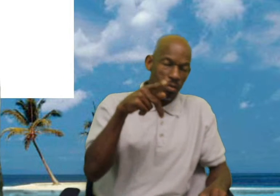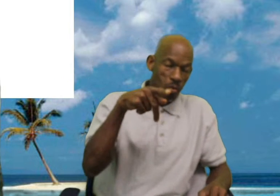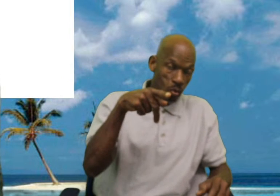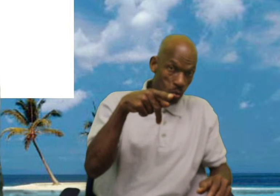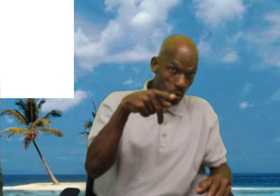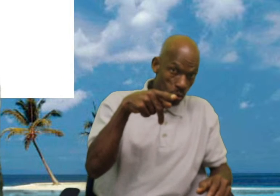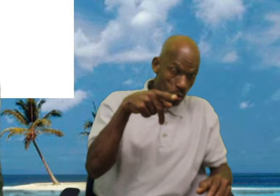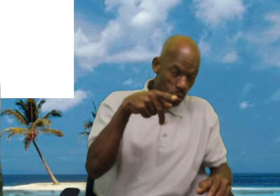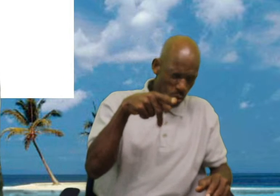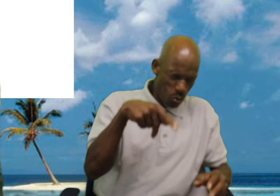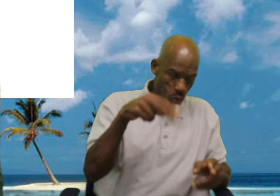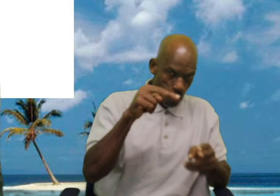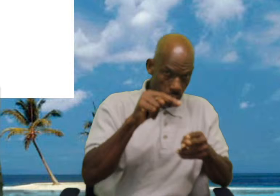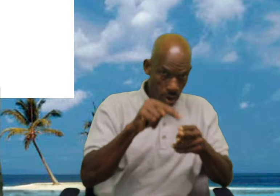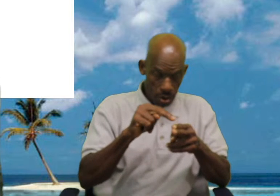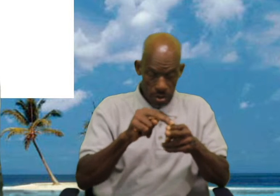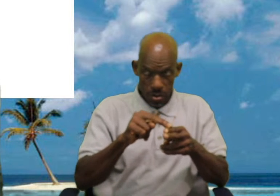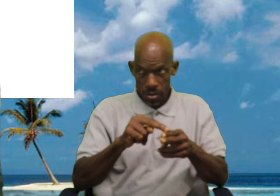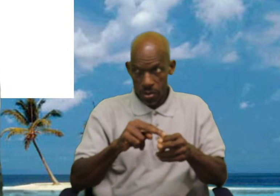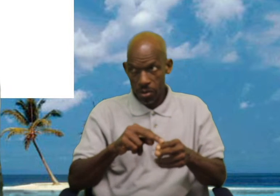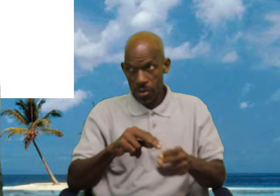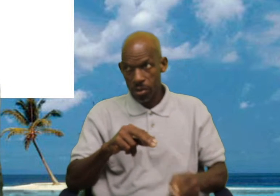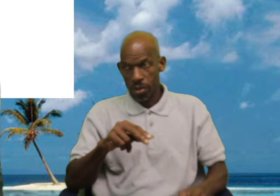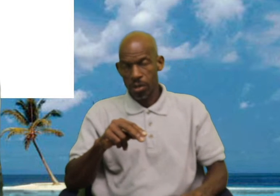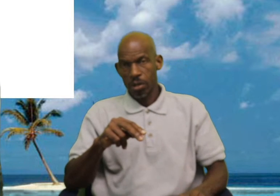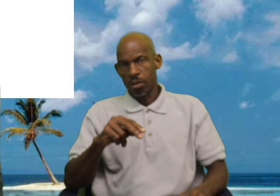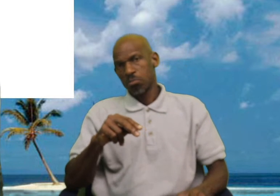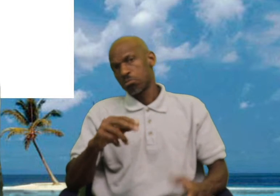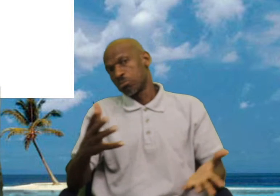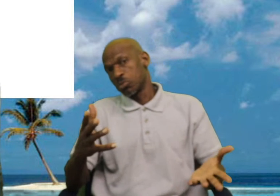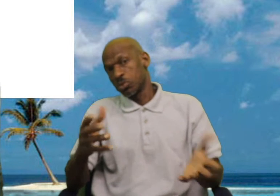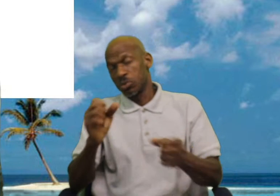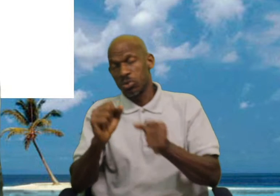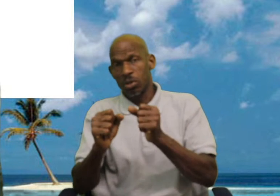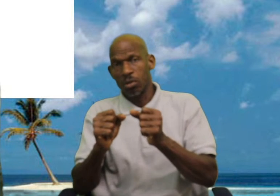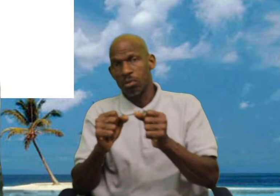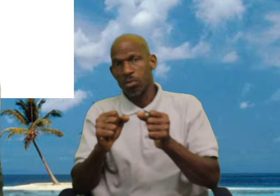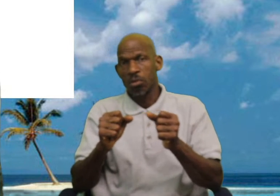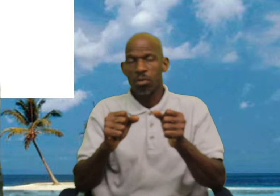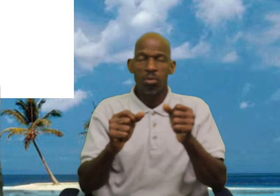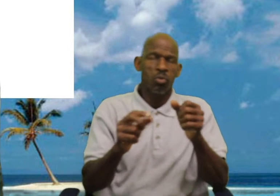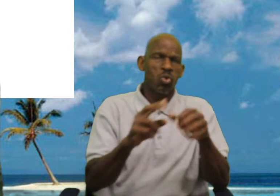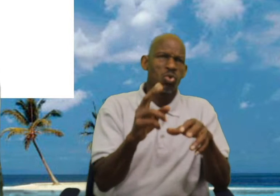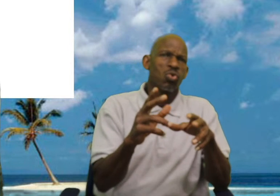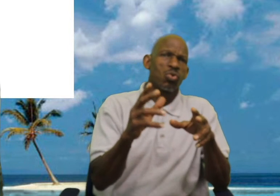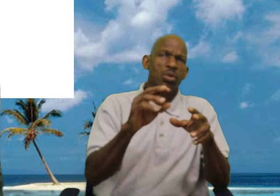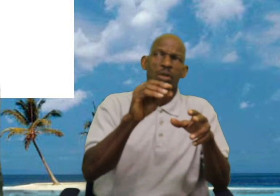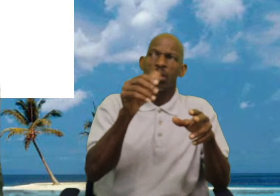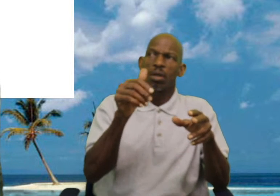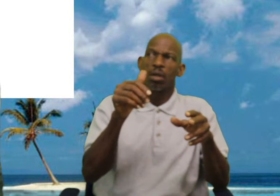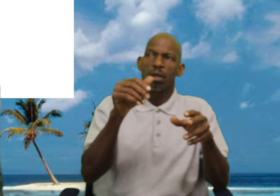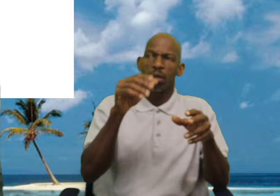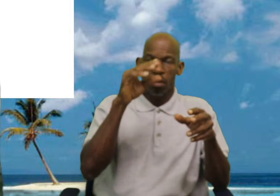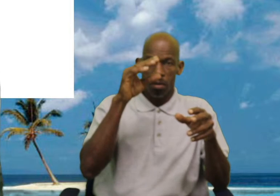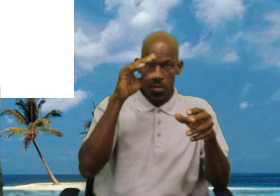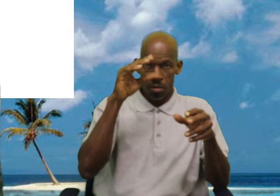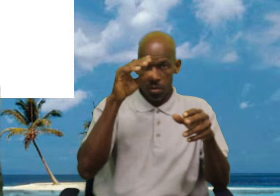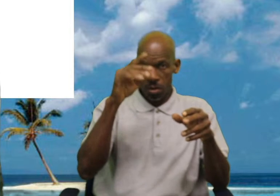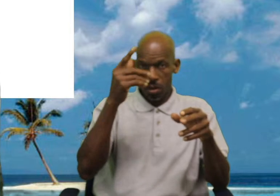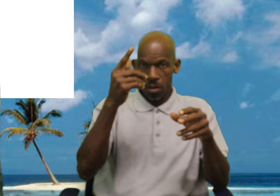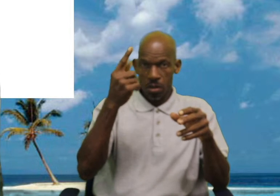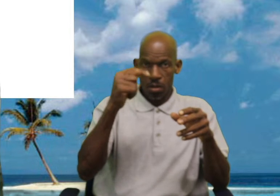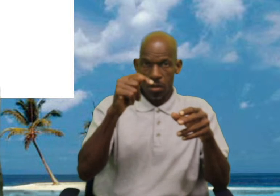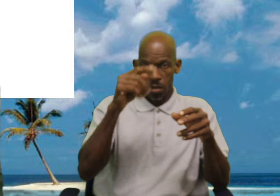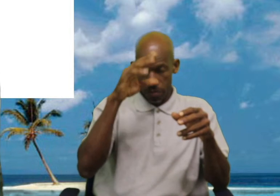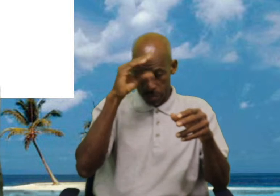The pronoun from the man is he. Going to another one.